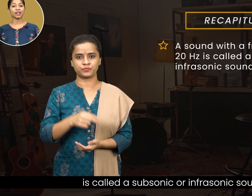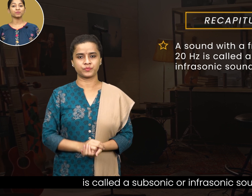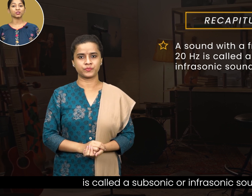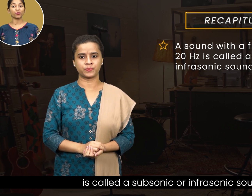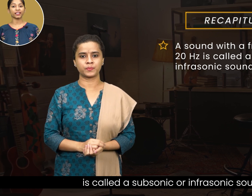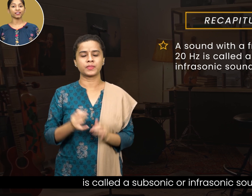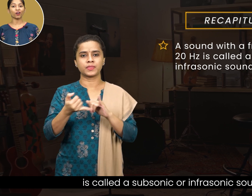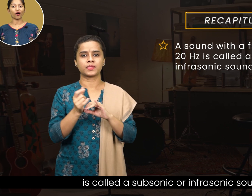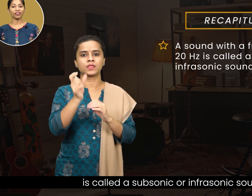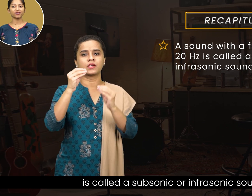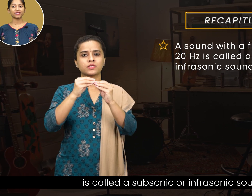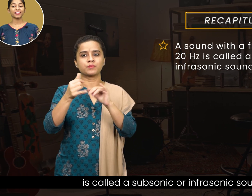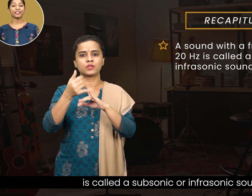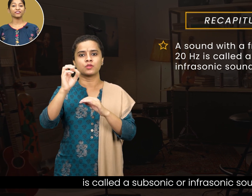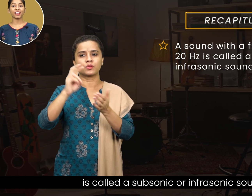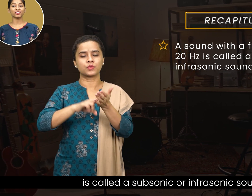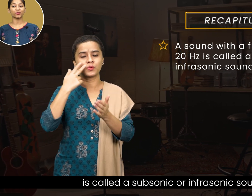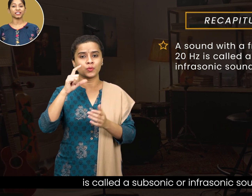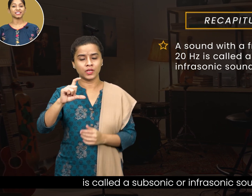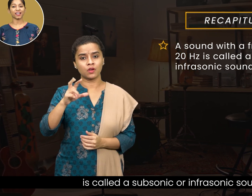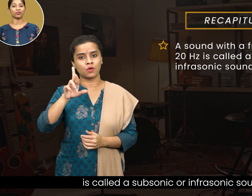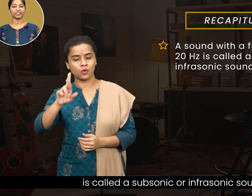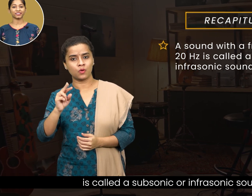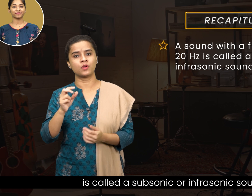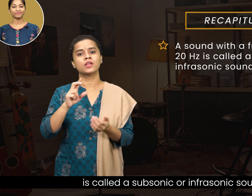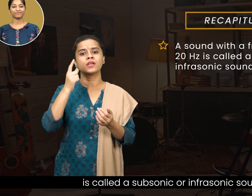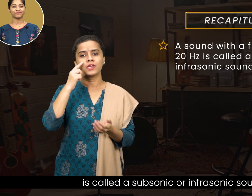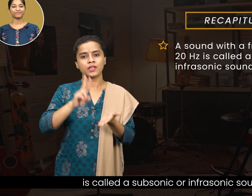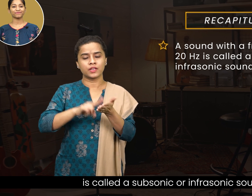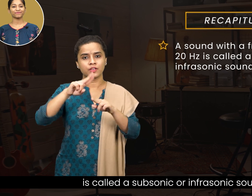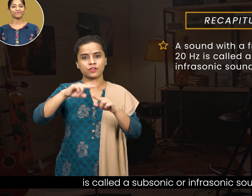a subsonic or infrasonic sound.